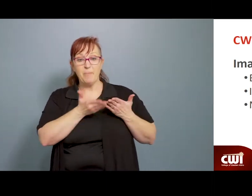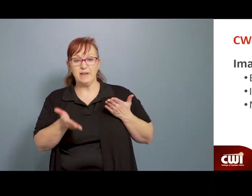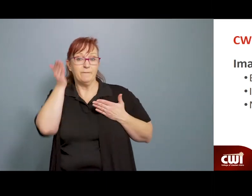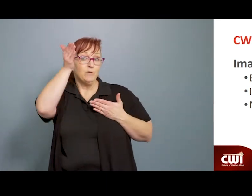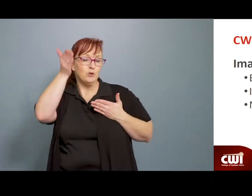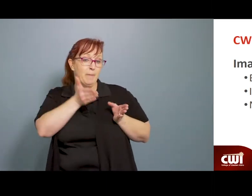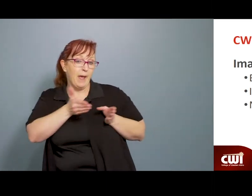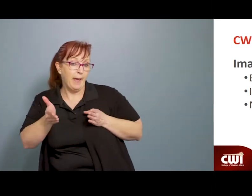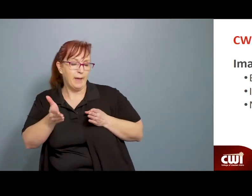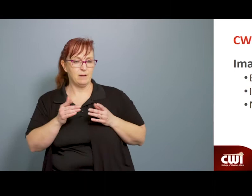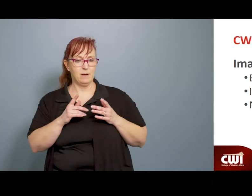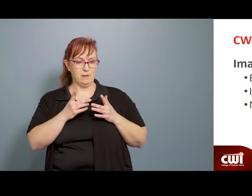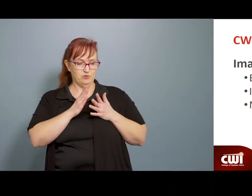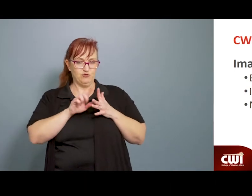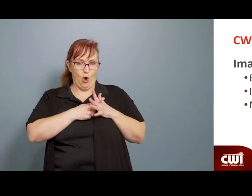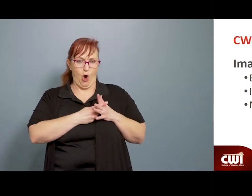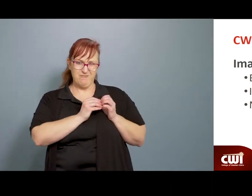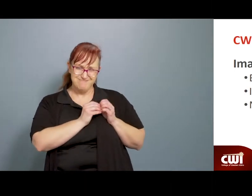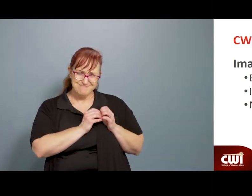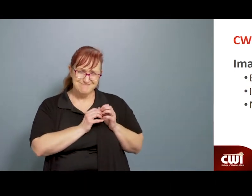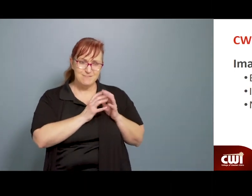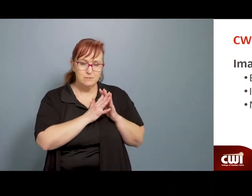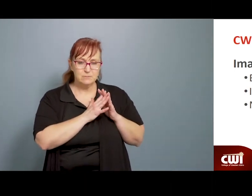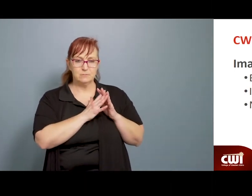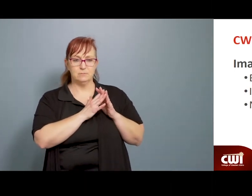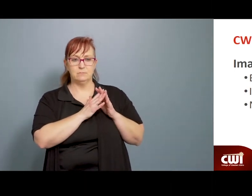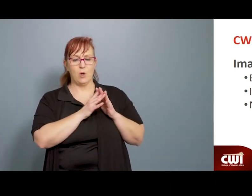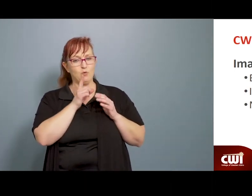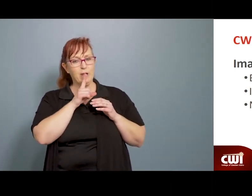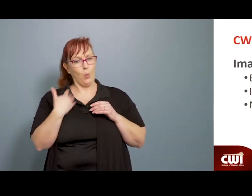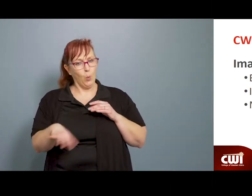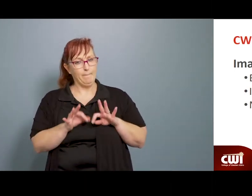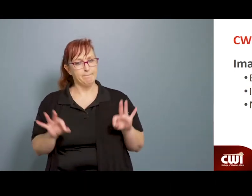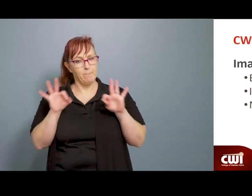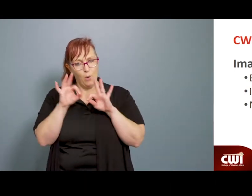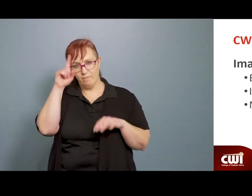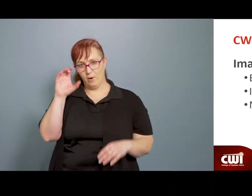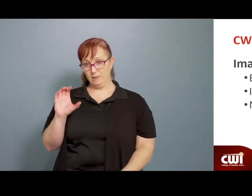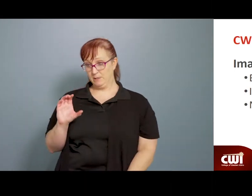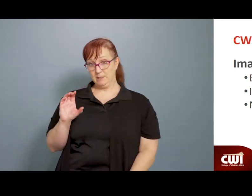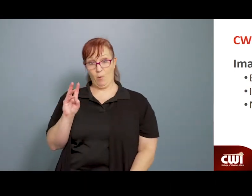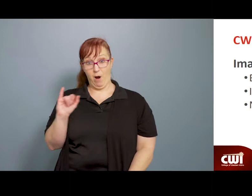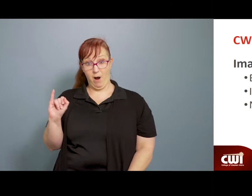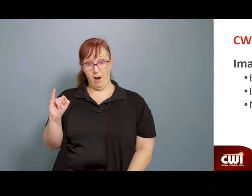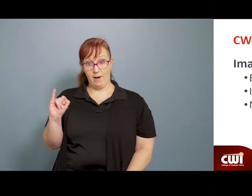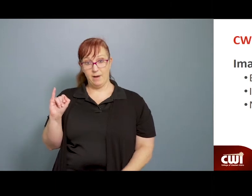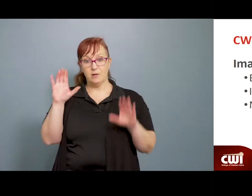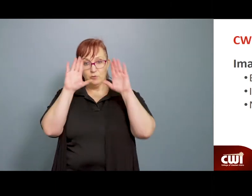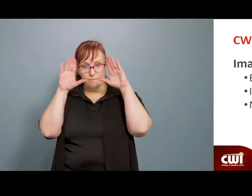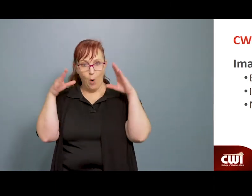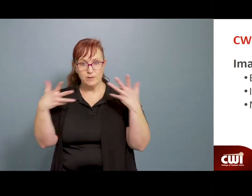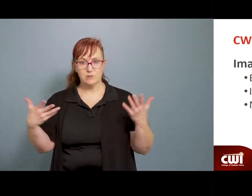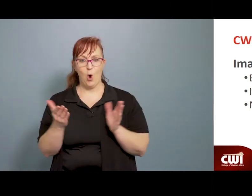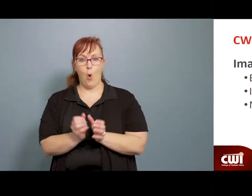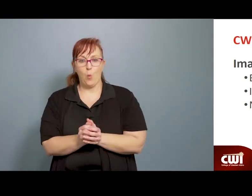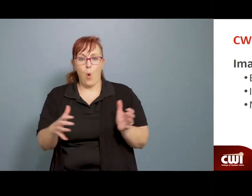building the straw man behind that are critical to CWI being able to focus on growth